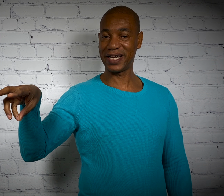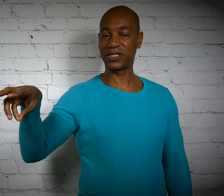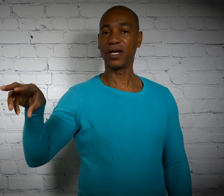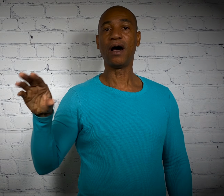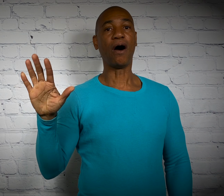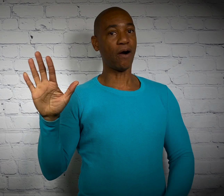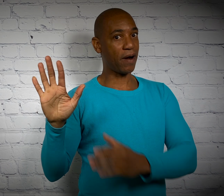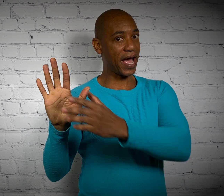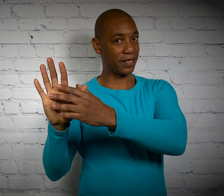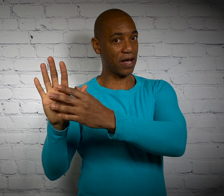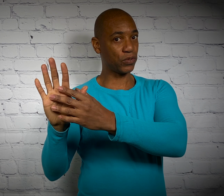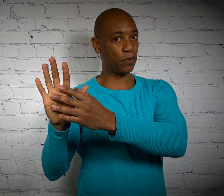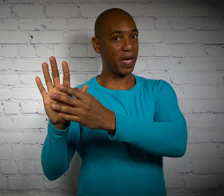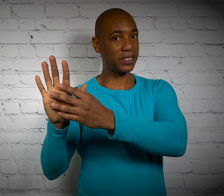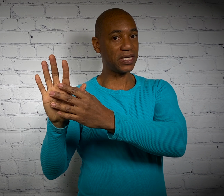66. All right, now I want you to pay attention.